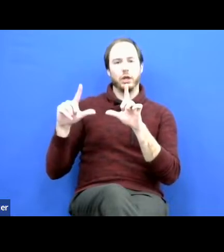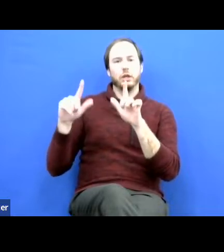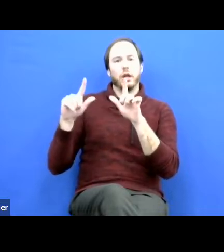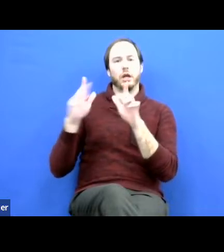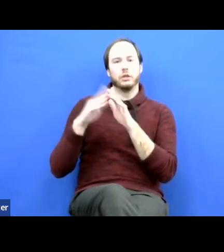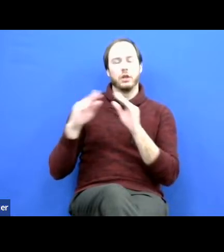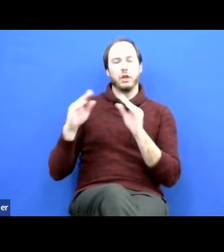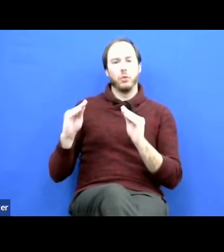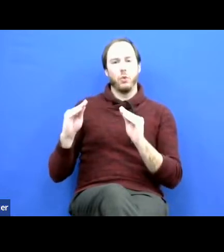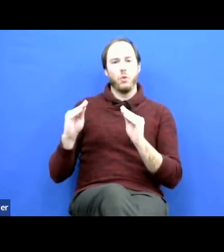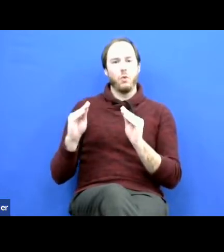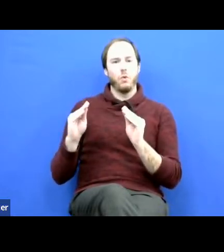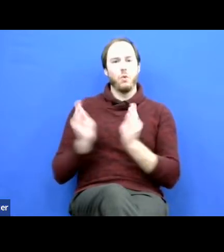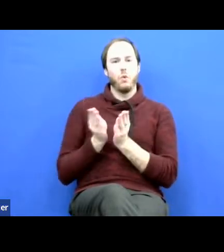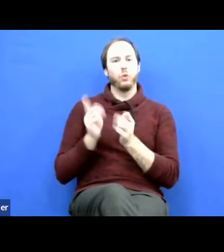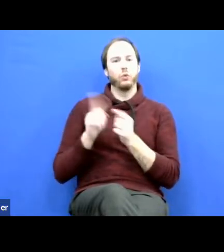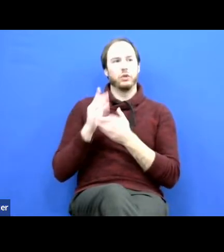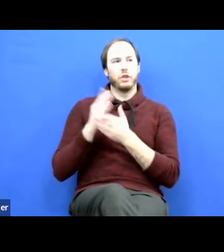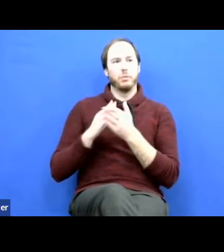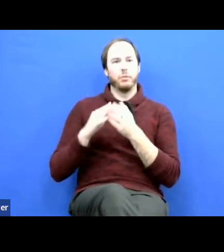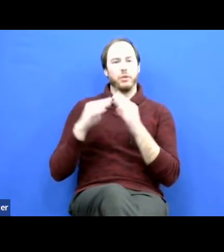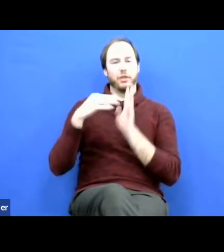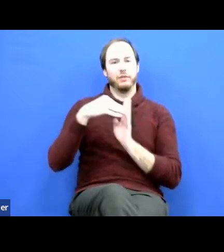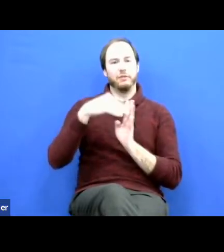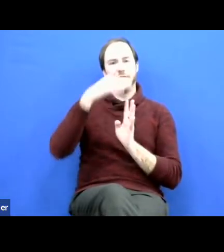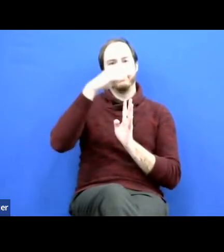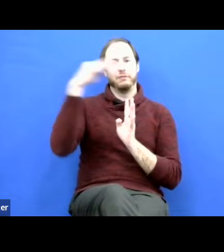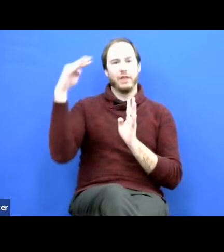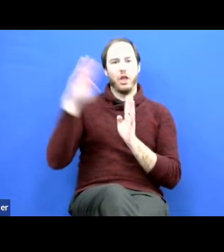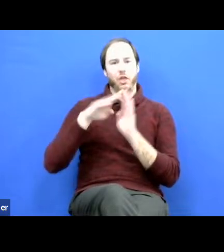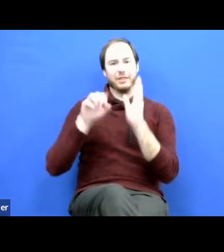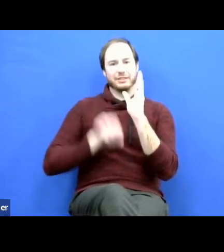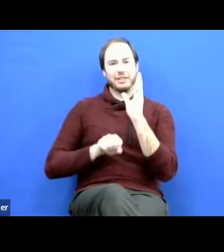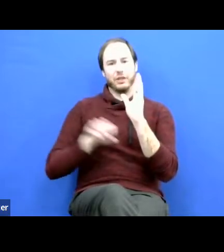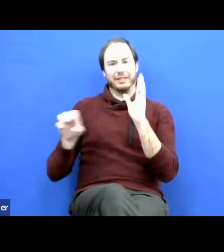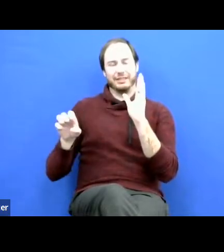corners to the fencing. Mhm. Yeah, the south.